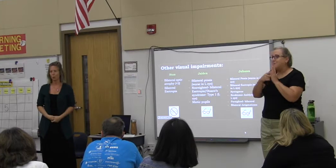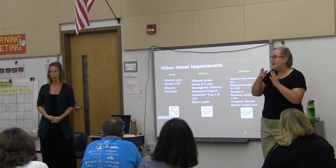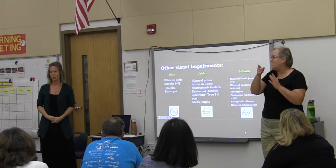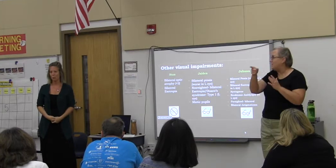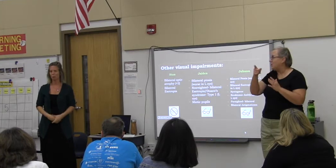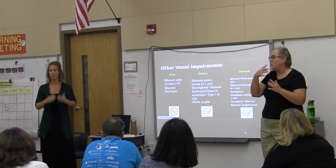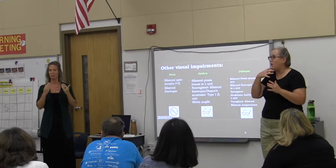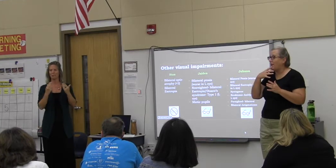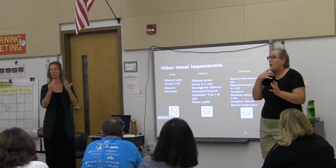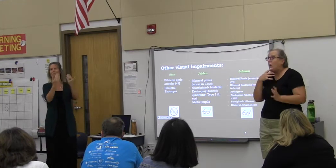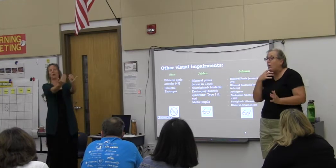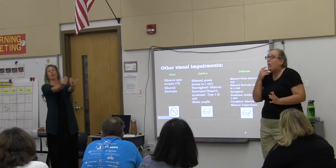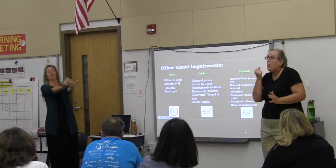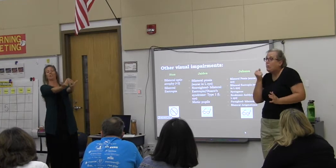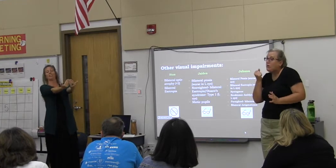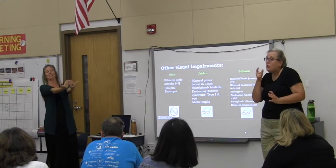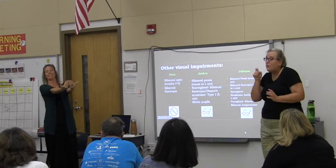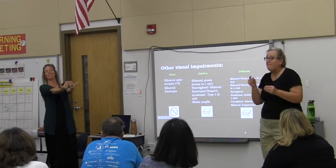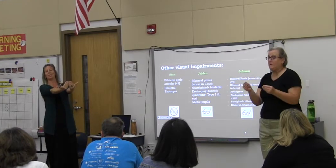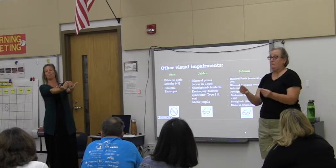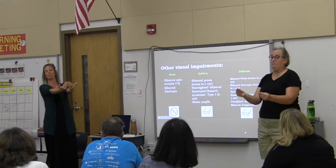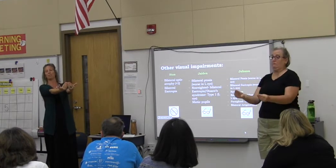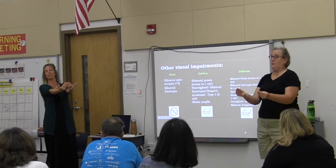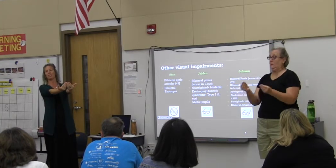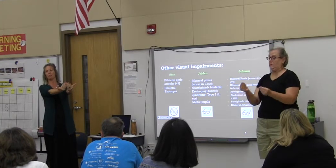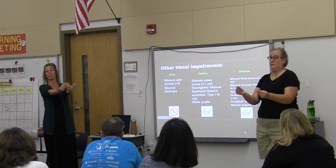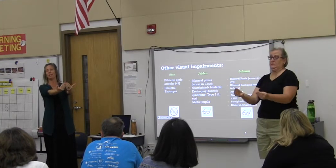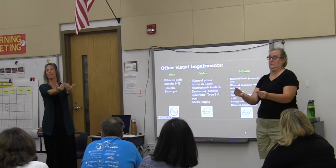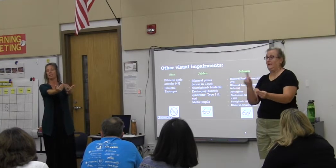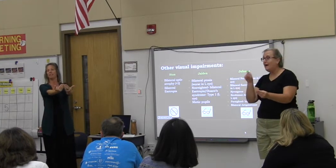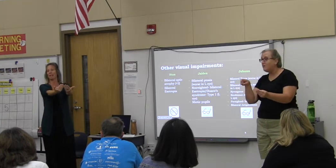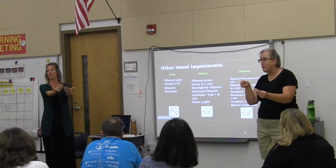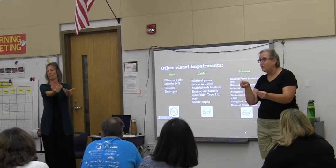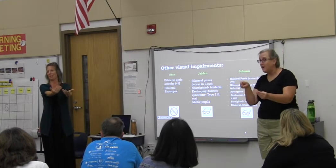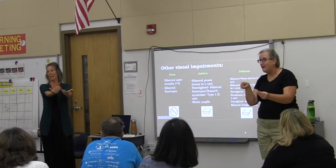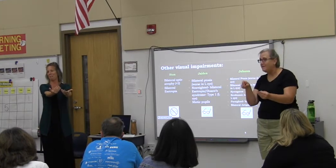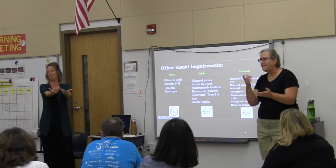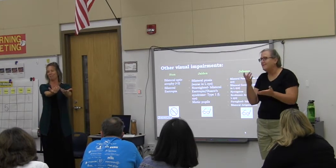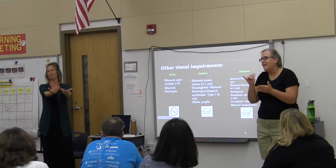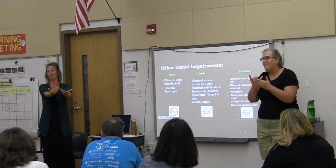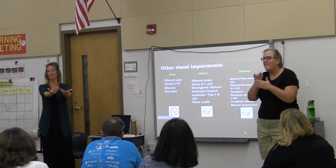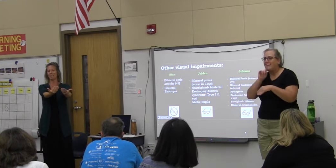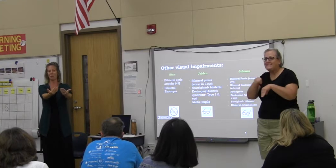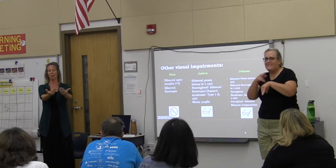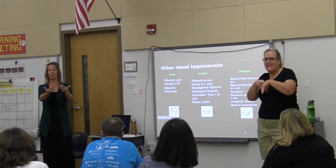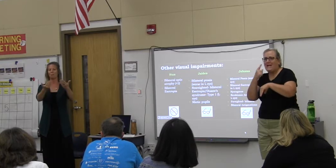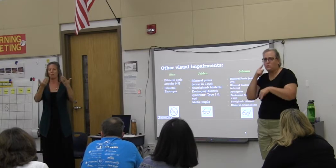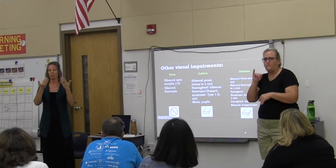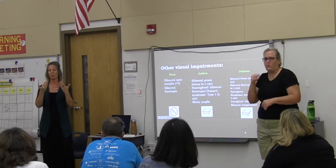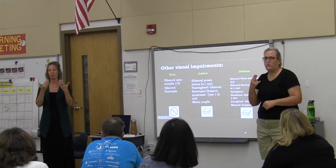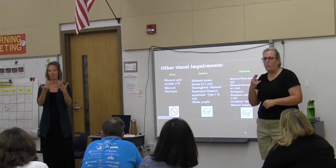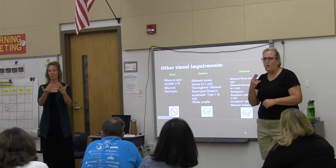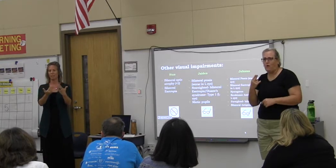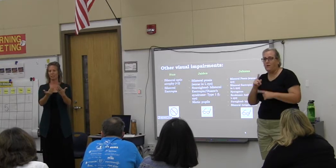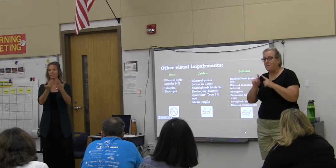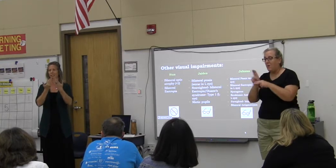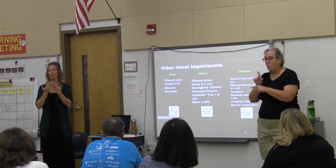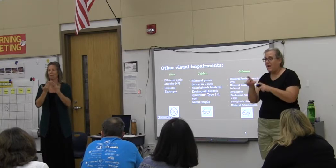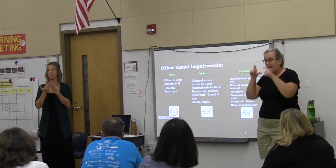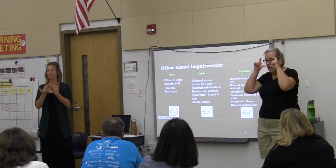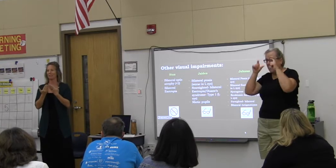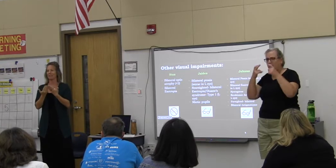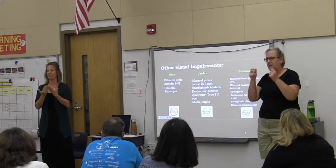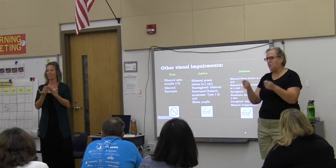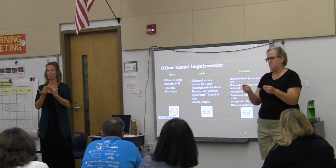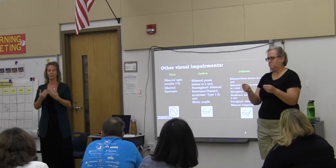you're older sometimes, how you have to hold things at a distance to be able to see them? This naturally might happen for Johan, but when he wears his glasses, he's